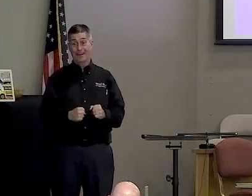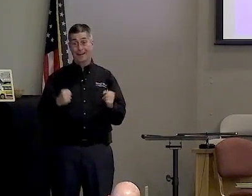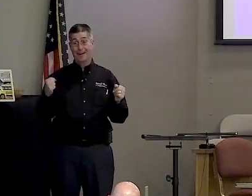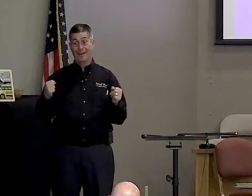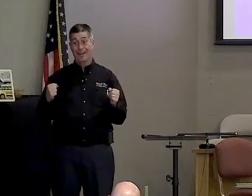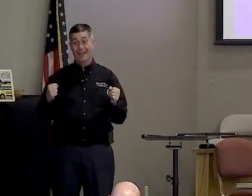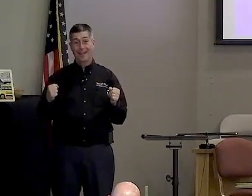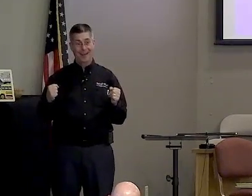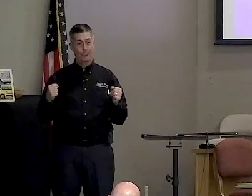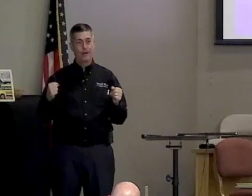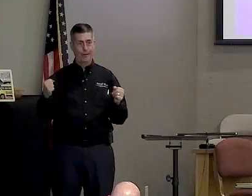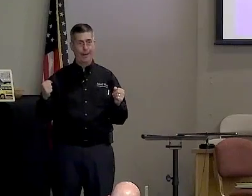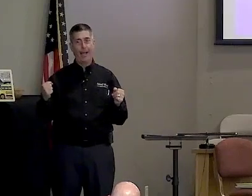you know, I'm ready for a nap.